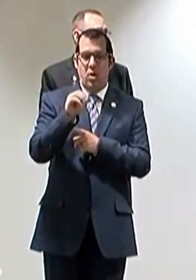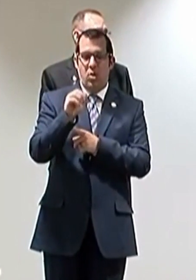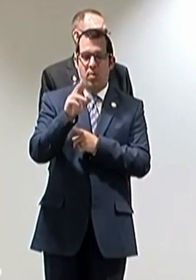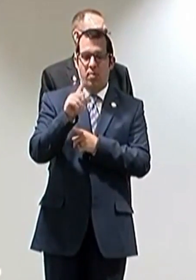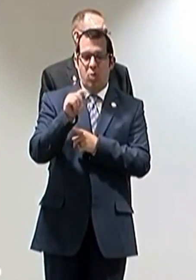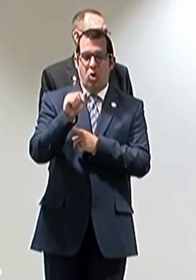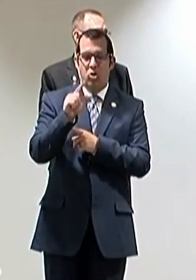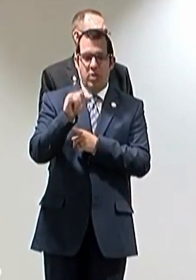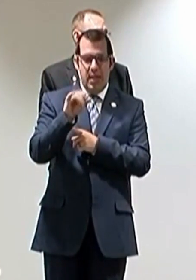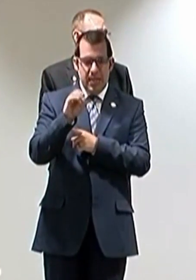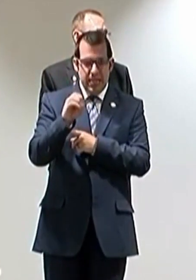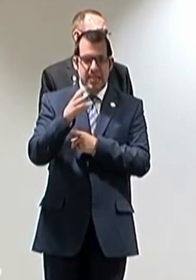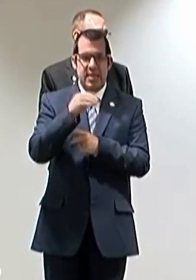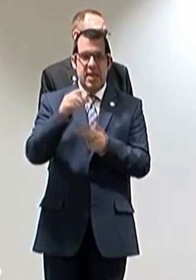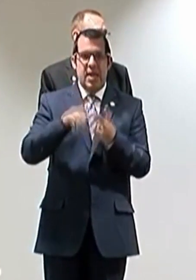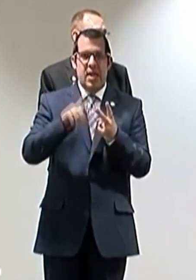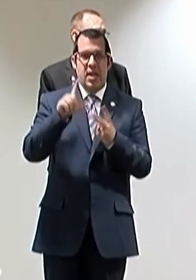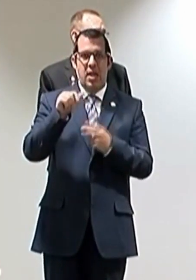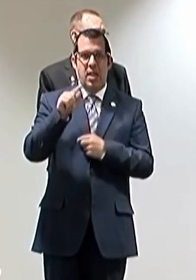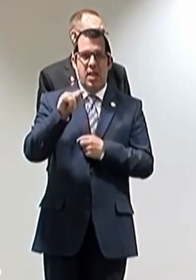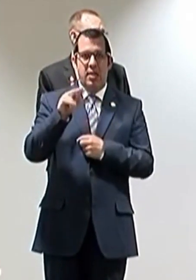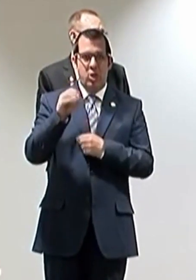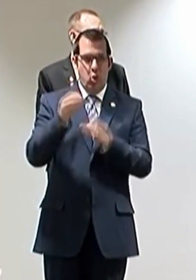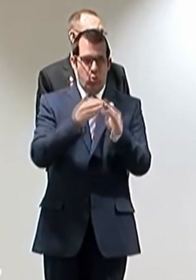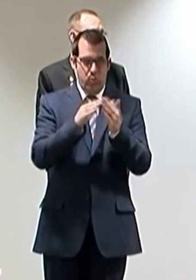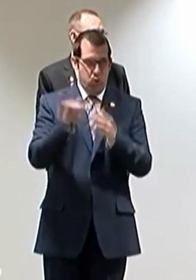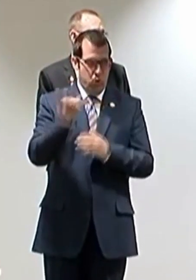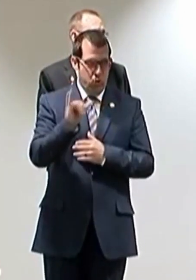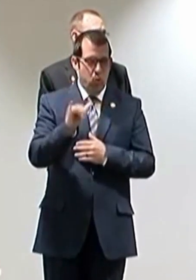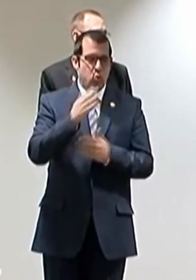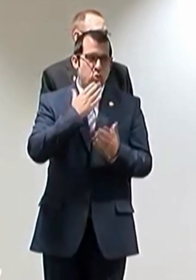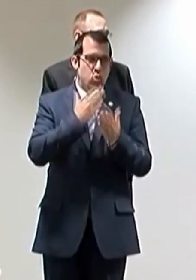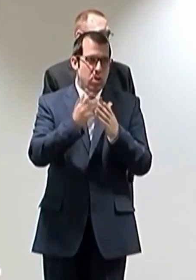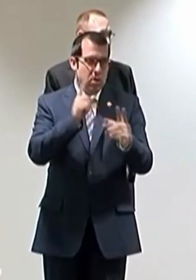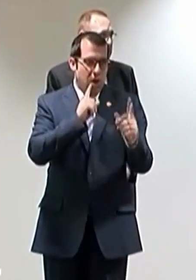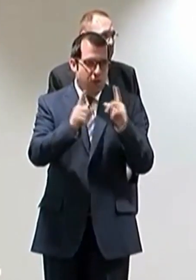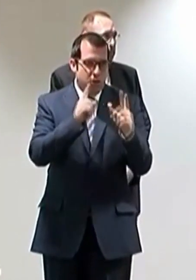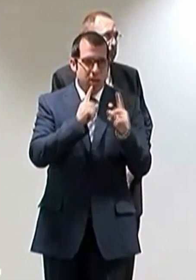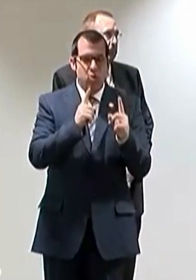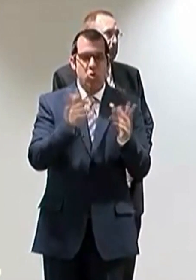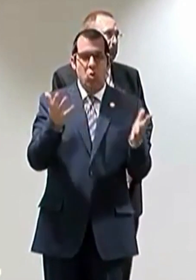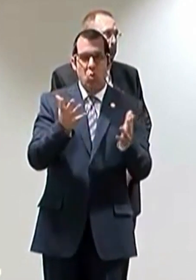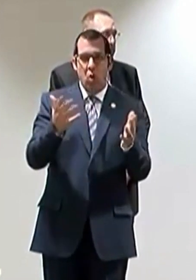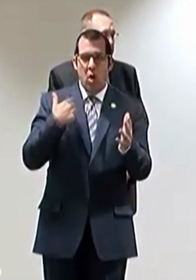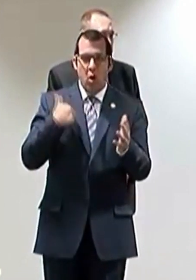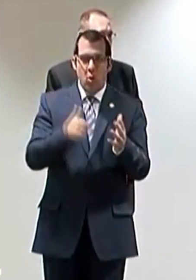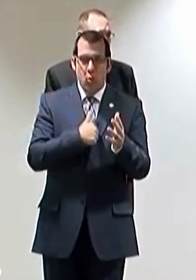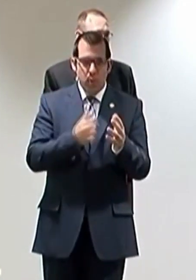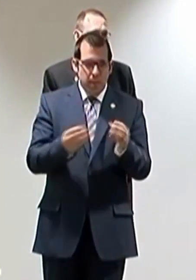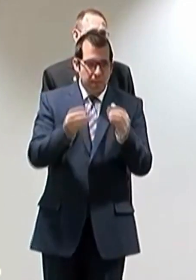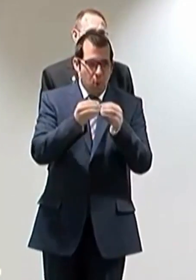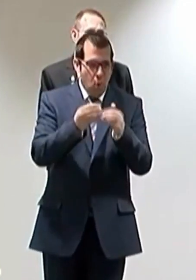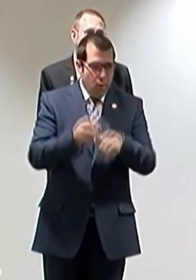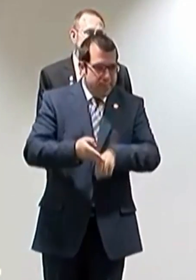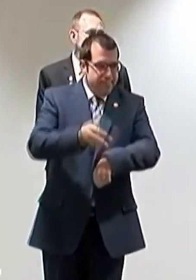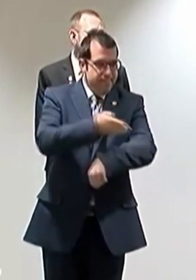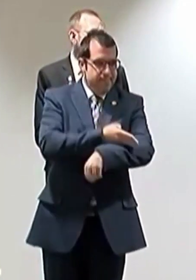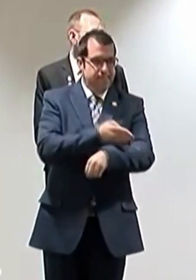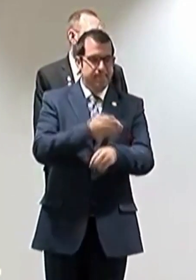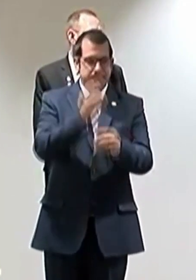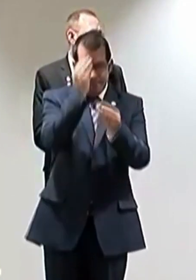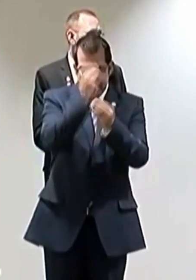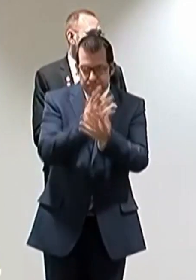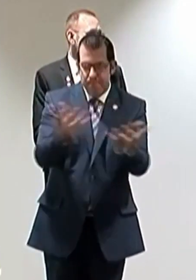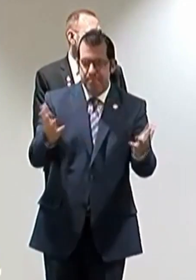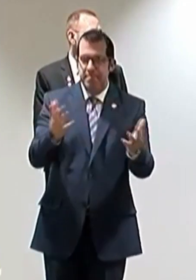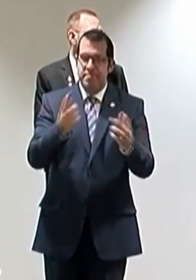as some of the Latino community. And we had a good conversation as to what more we can do in messaging effectively